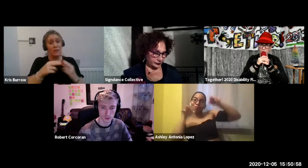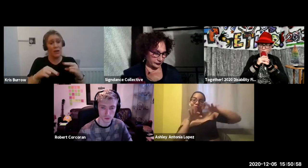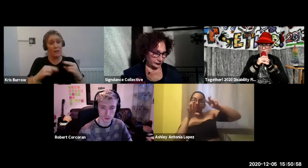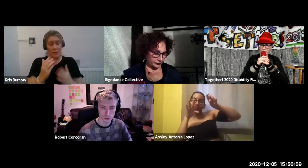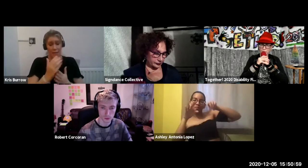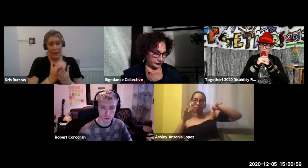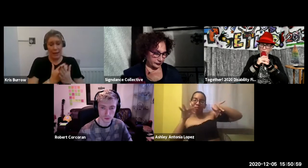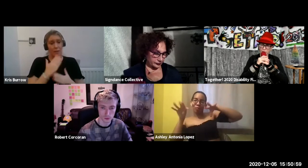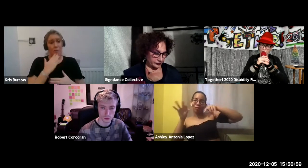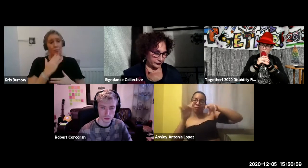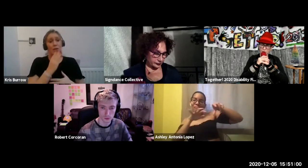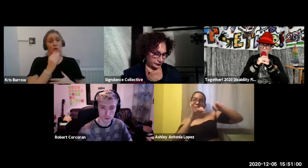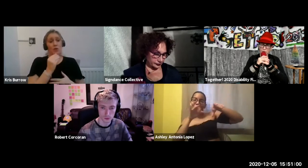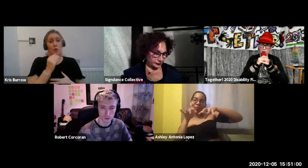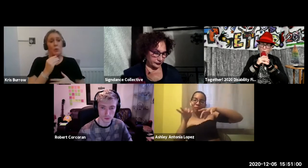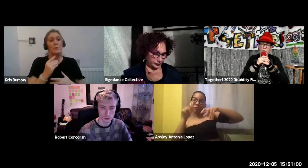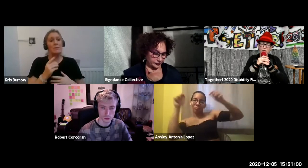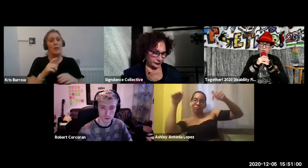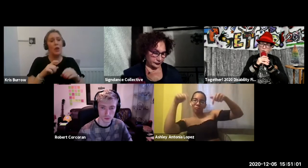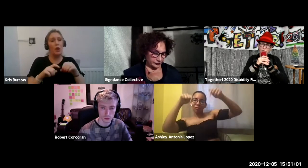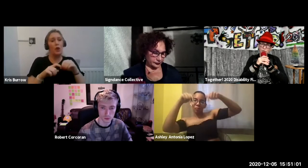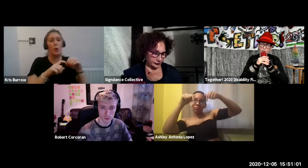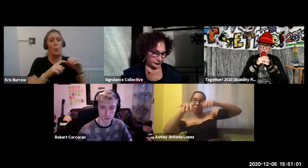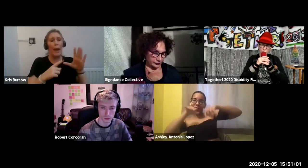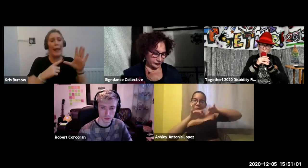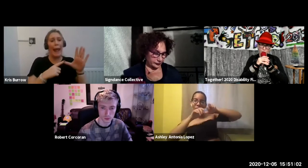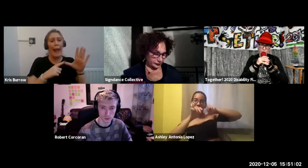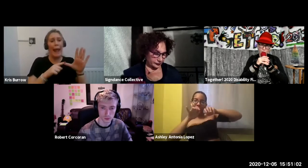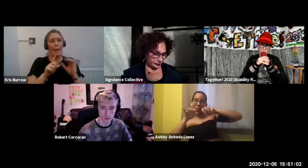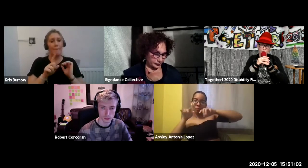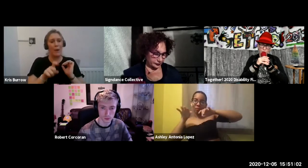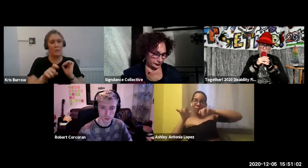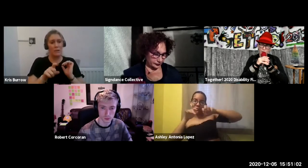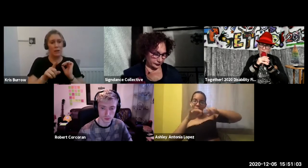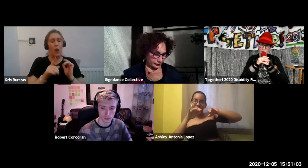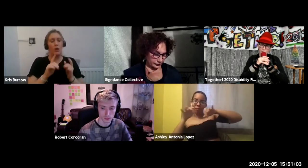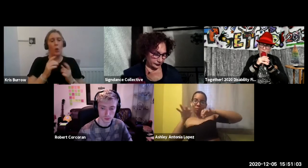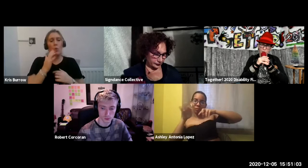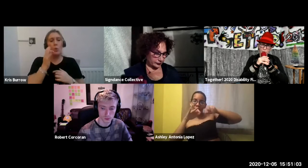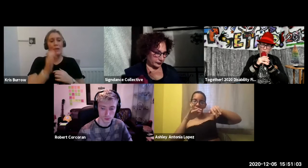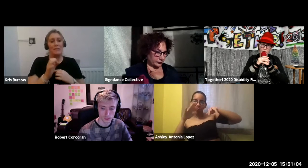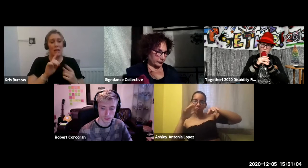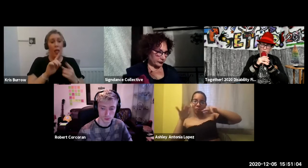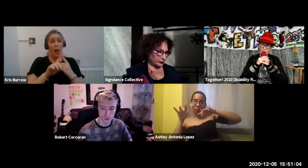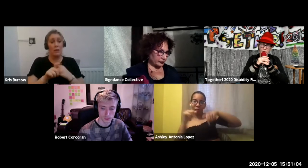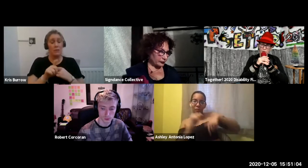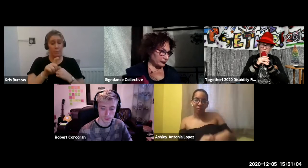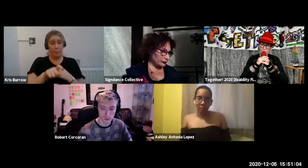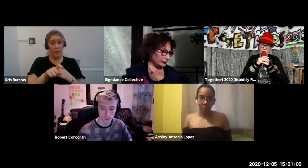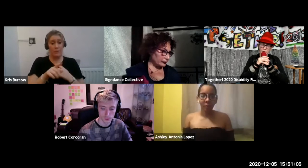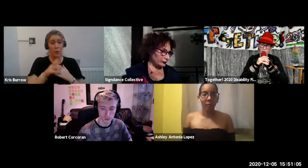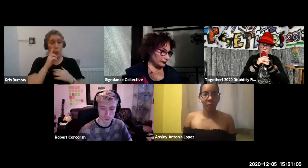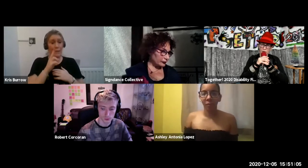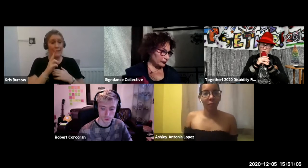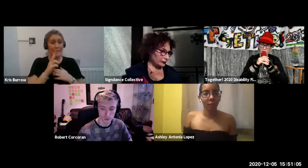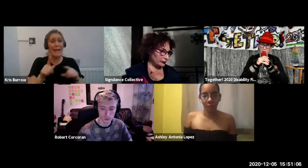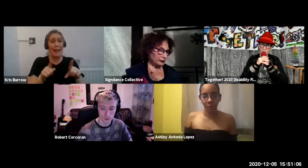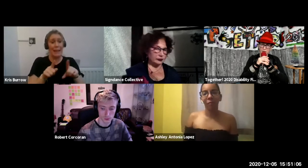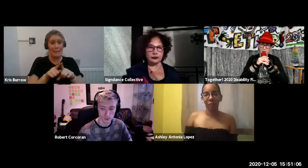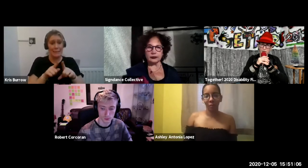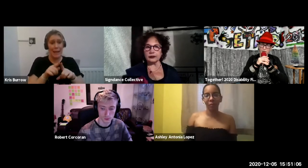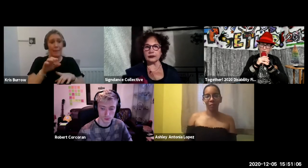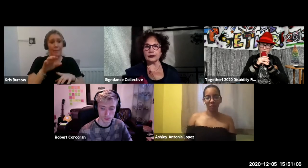to mess around with live chat at all. So if you've got a question or you'd like to make a point, then don't forget the